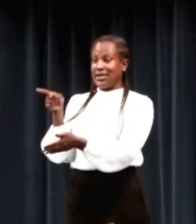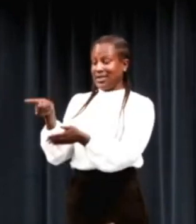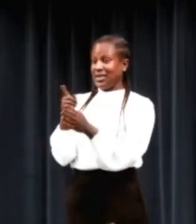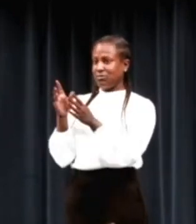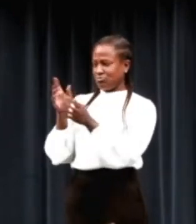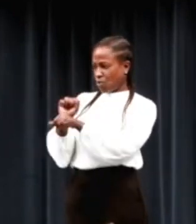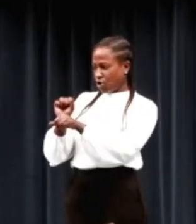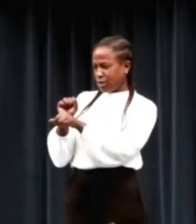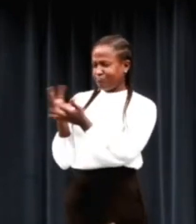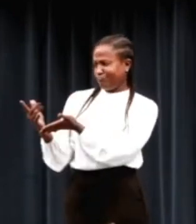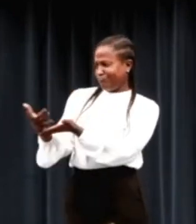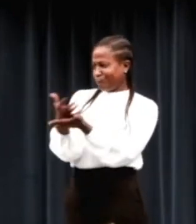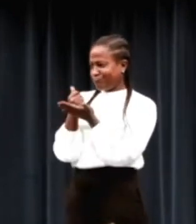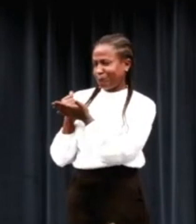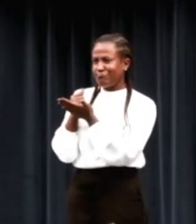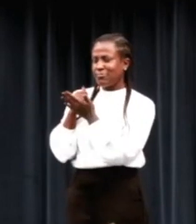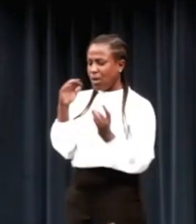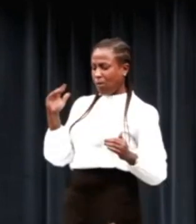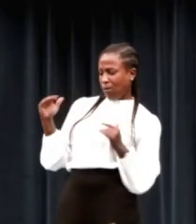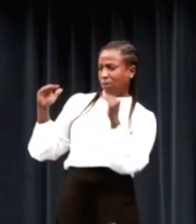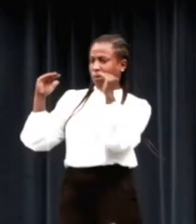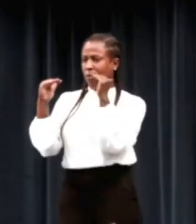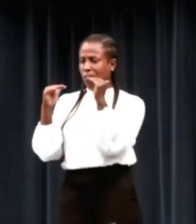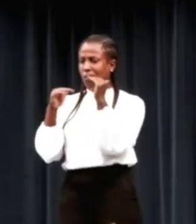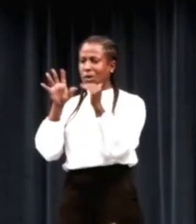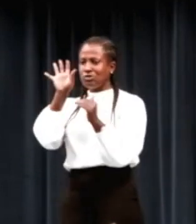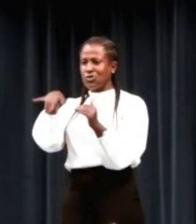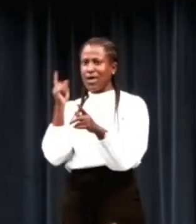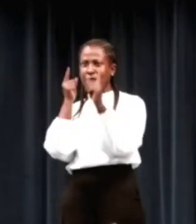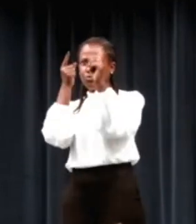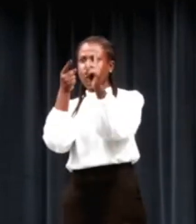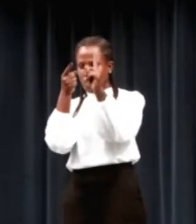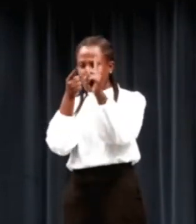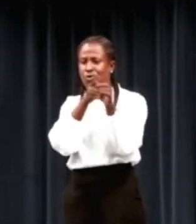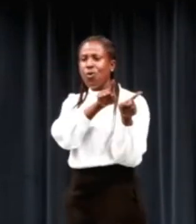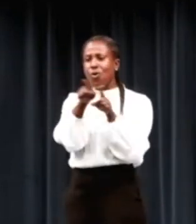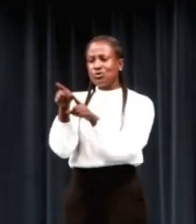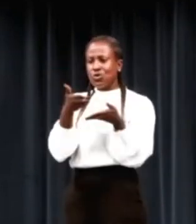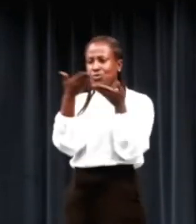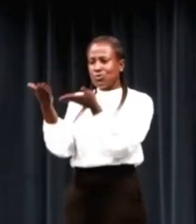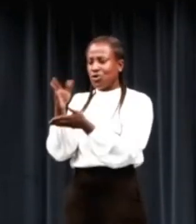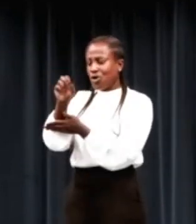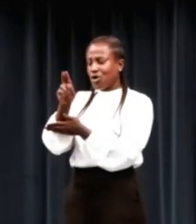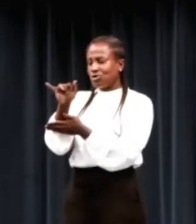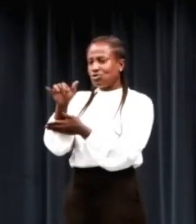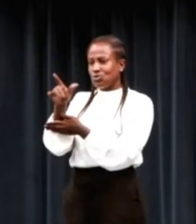beyond target goals, and he brought his creativity to bear at the Suitland Federal Center, helping map out